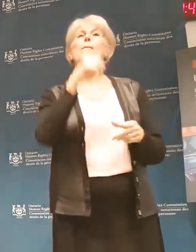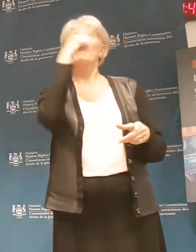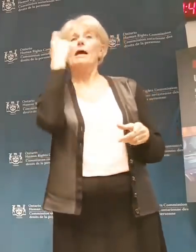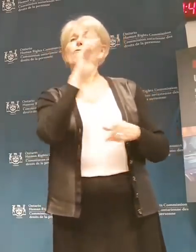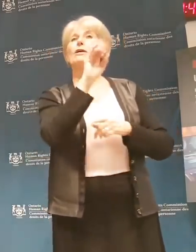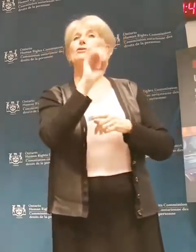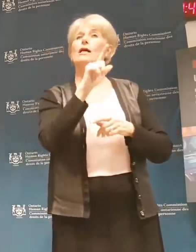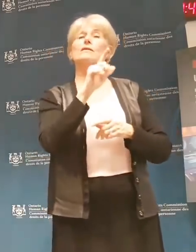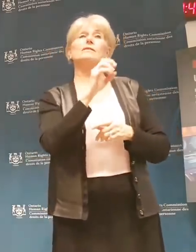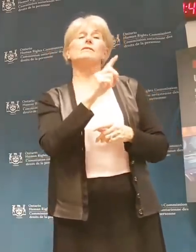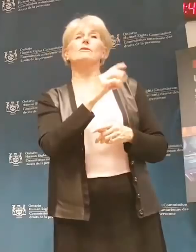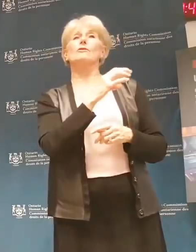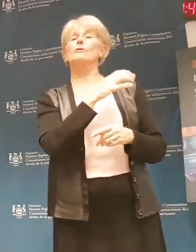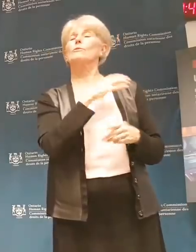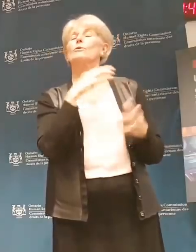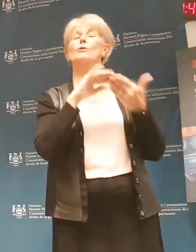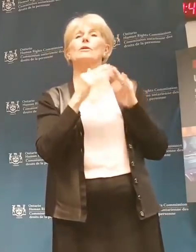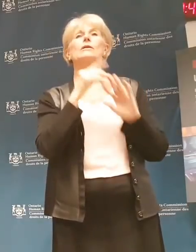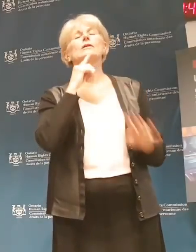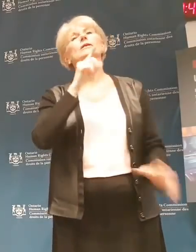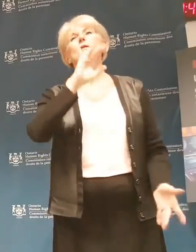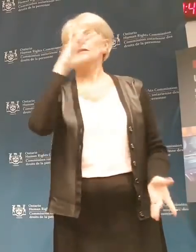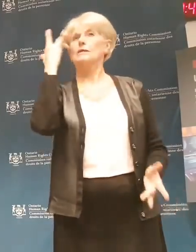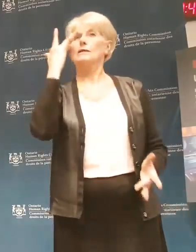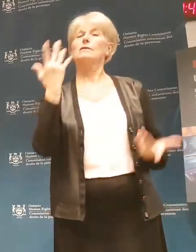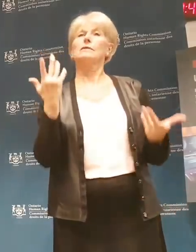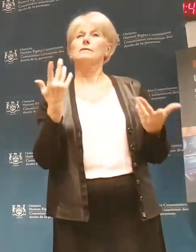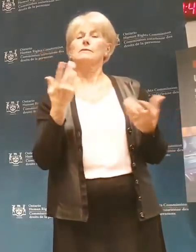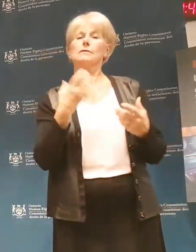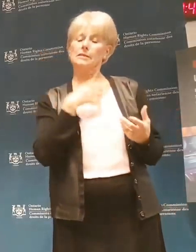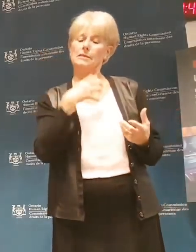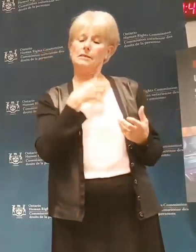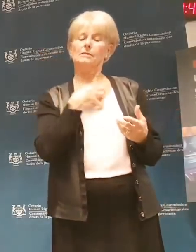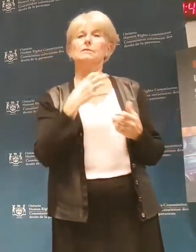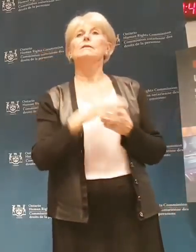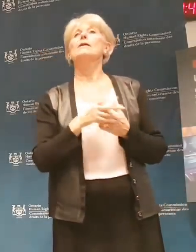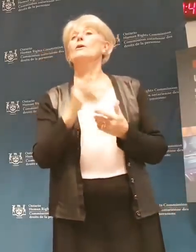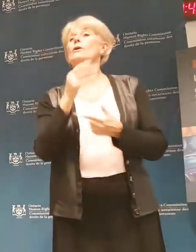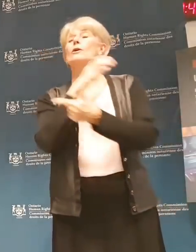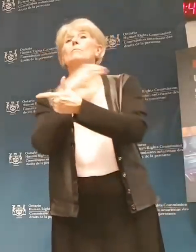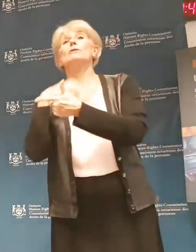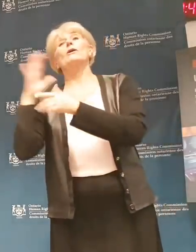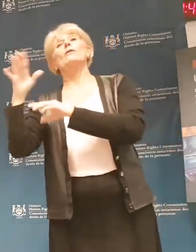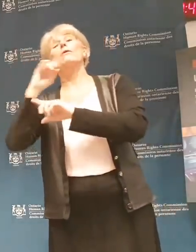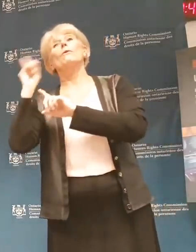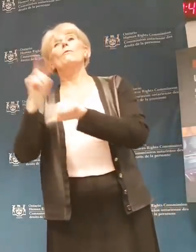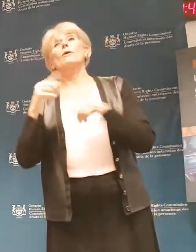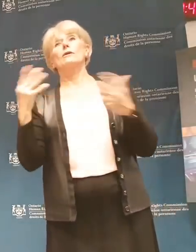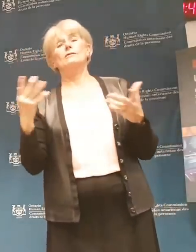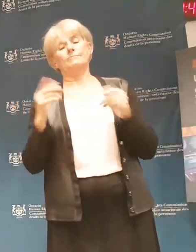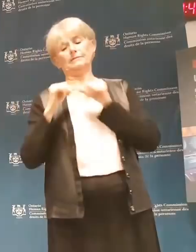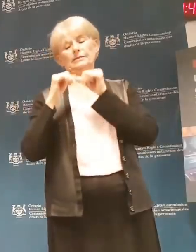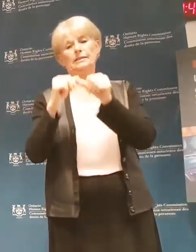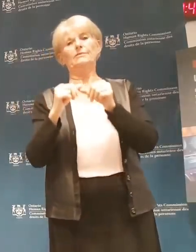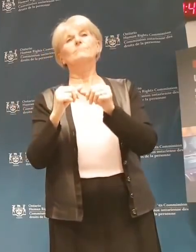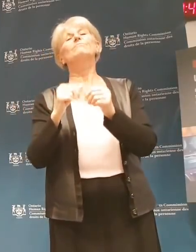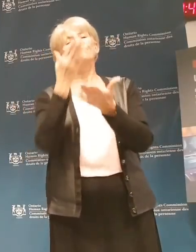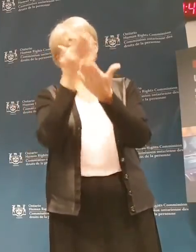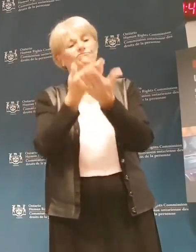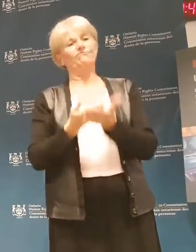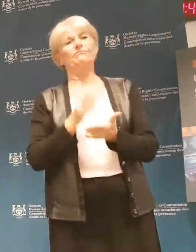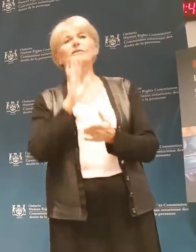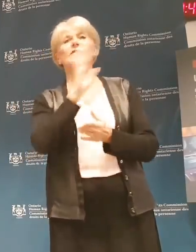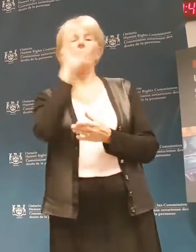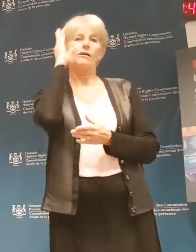communities have long been detailing the realities expressed in this report. What the Commission report does do is continue to validate the experiences